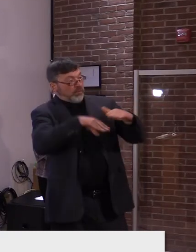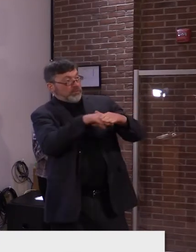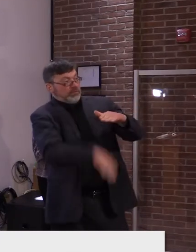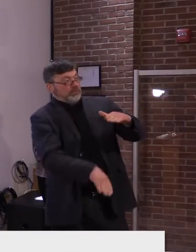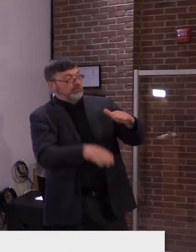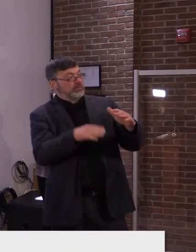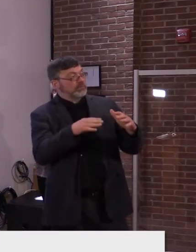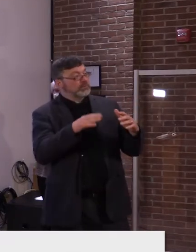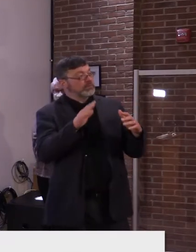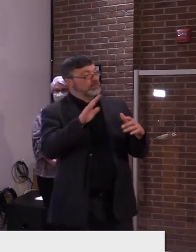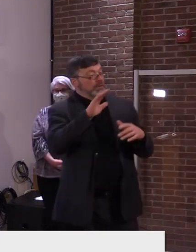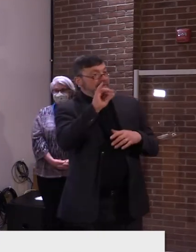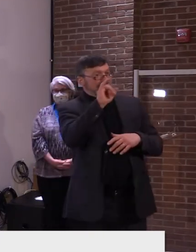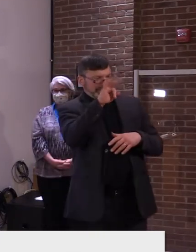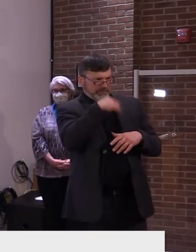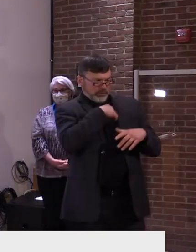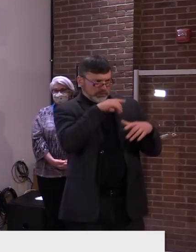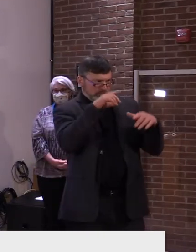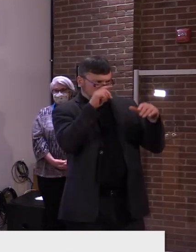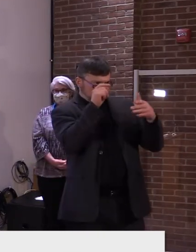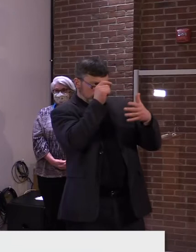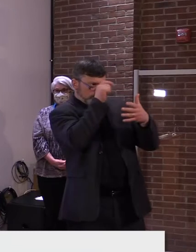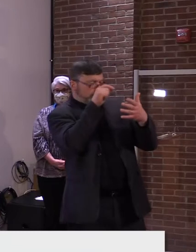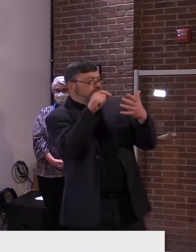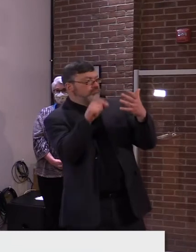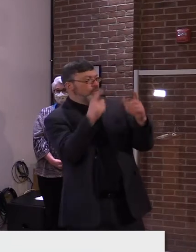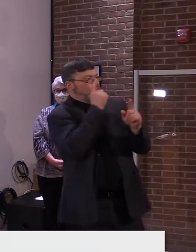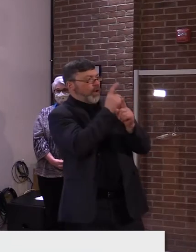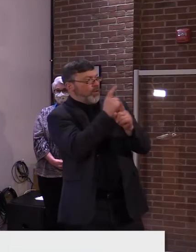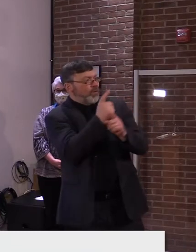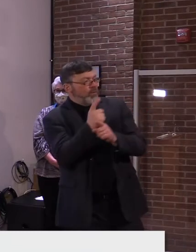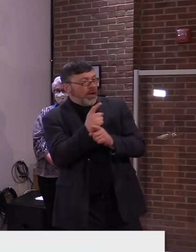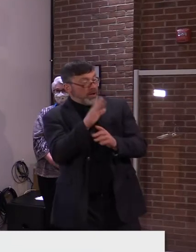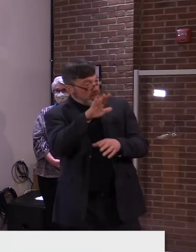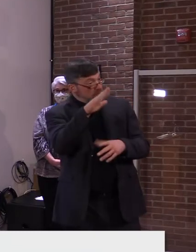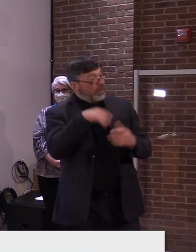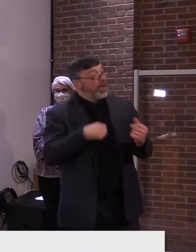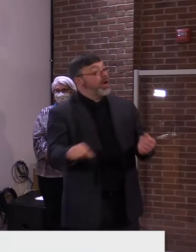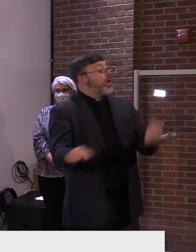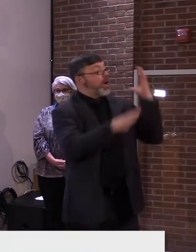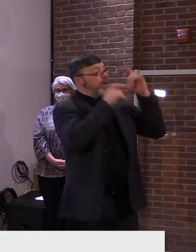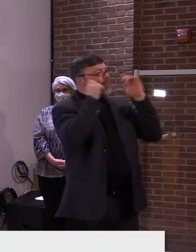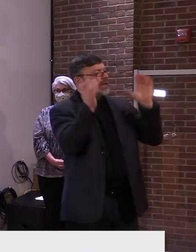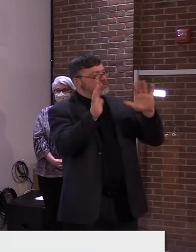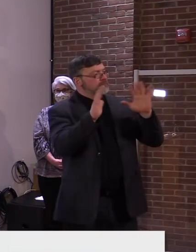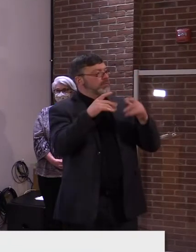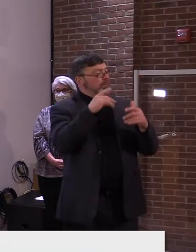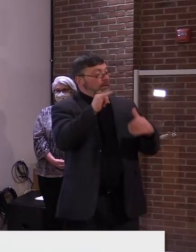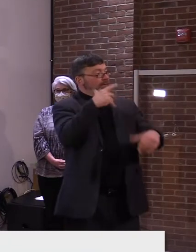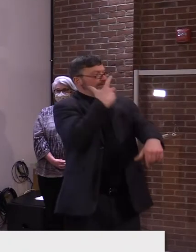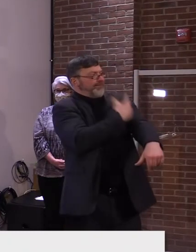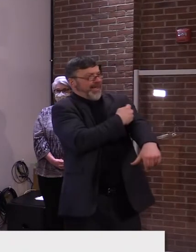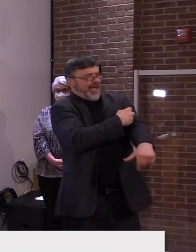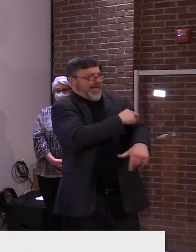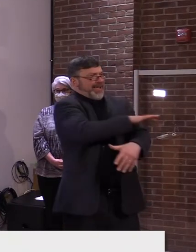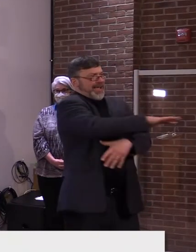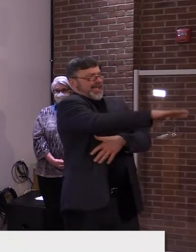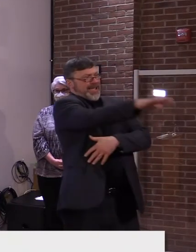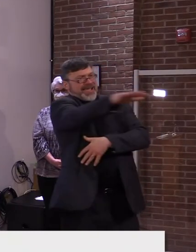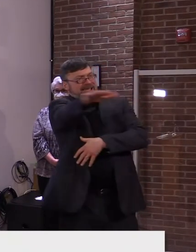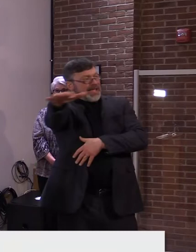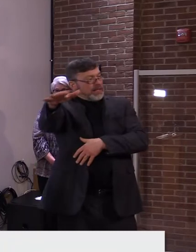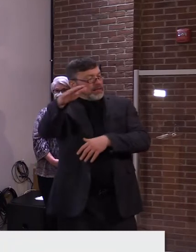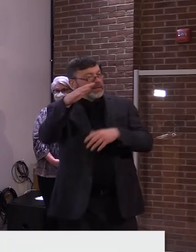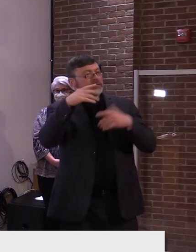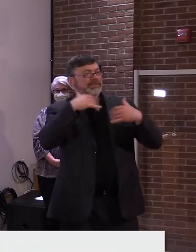these aren't getting thrown away, these masks, because we got a vaccine in our arm. They're all going to continue on